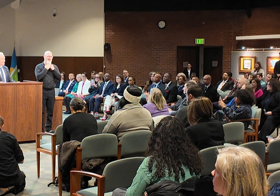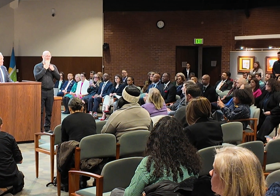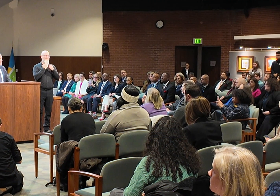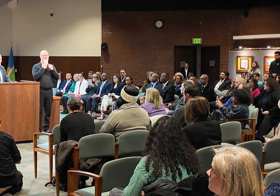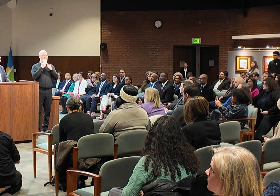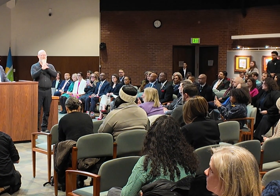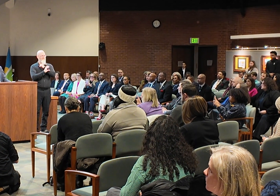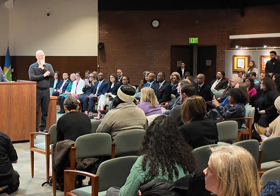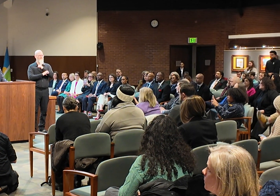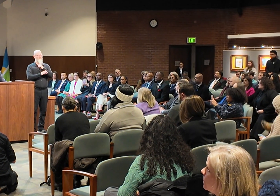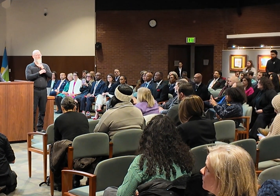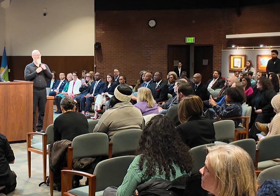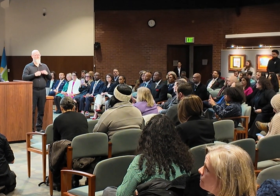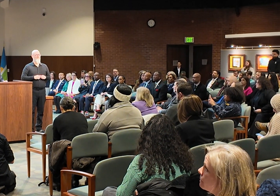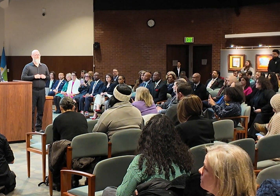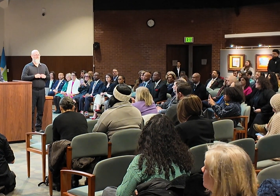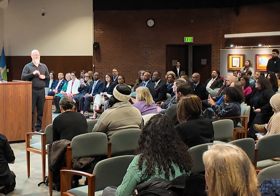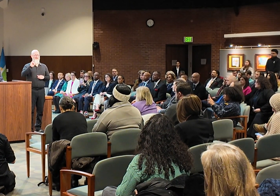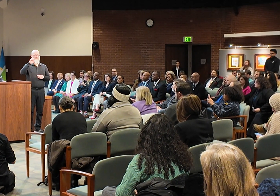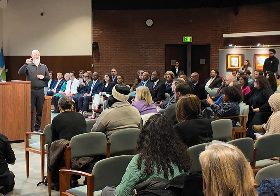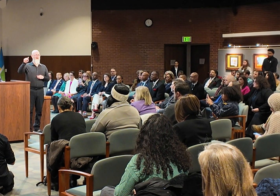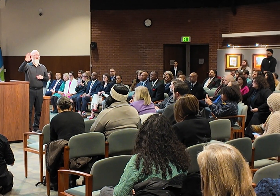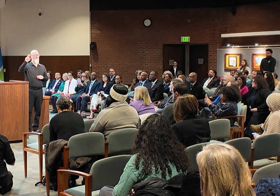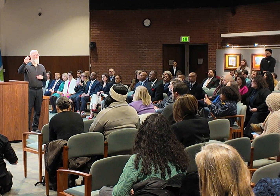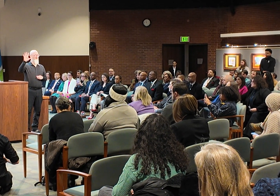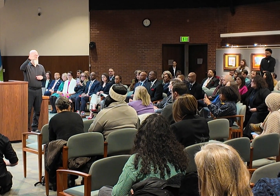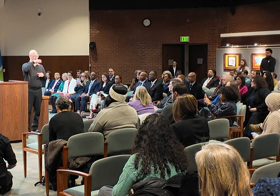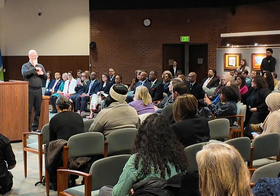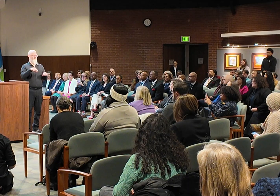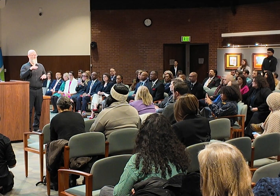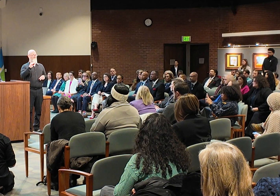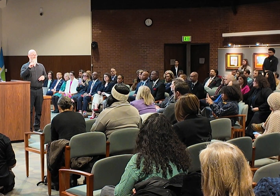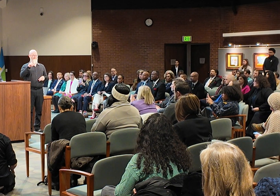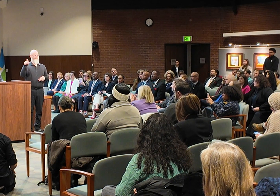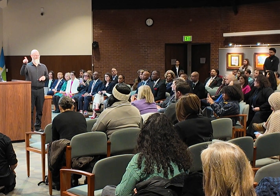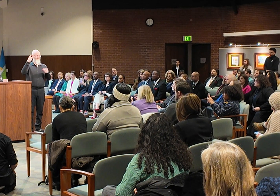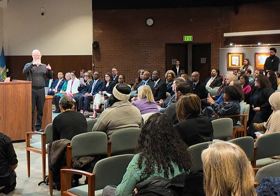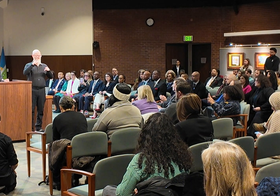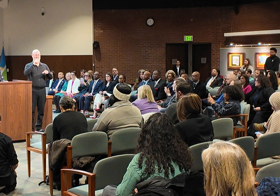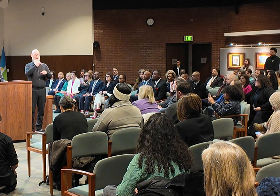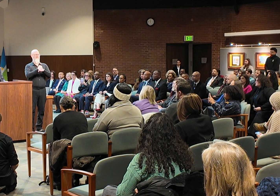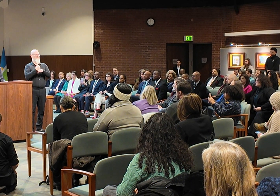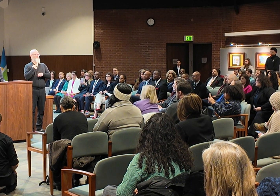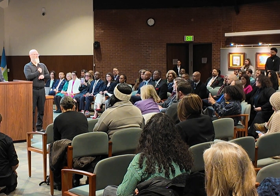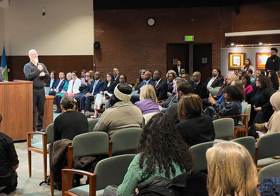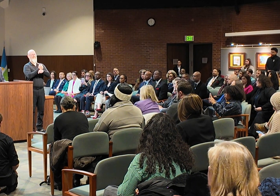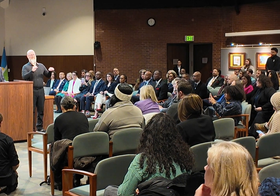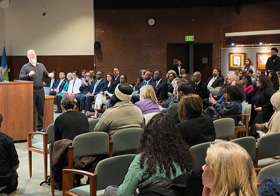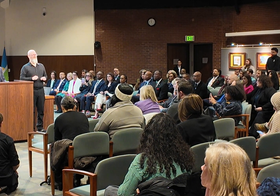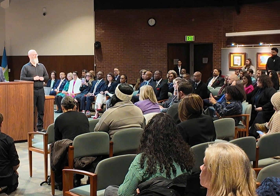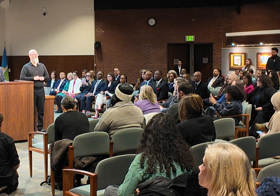around the country and here in Maryland are not making our communities more safe. Like the governor, I want